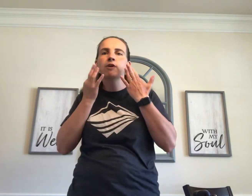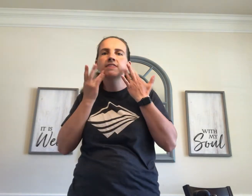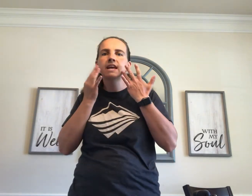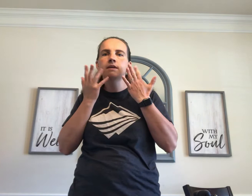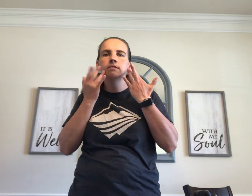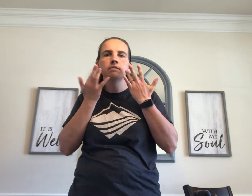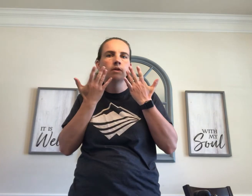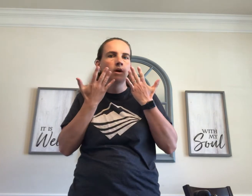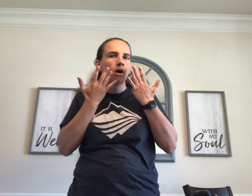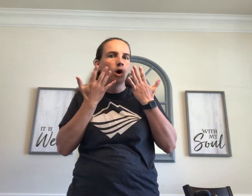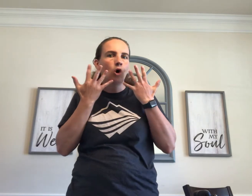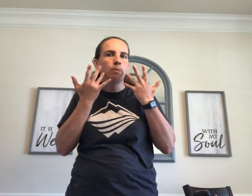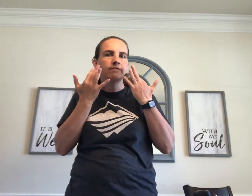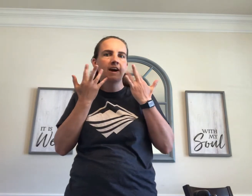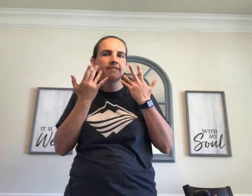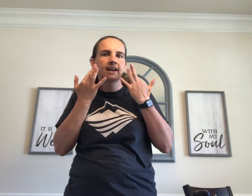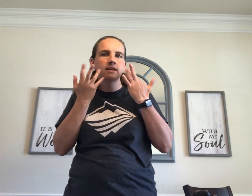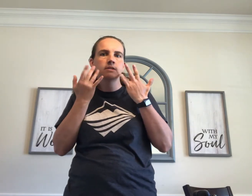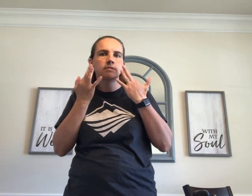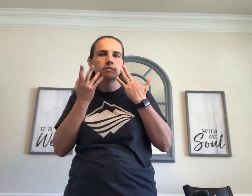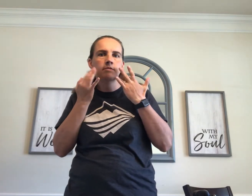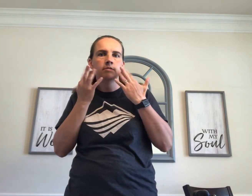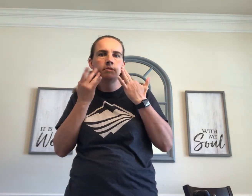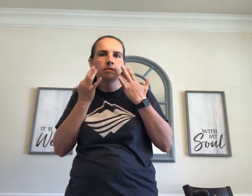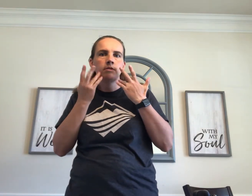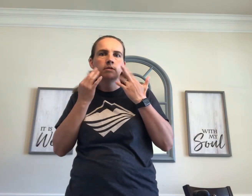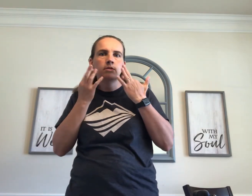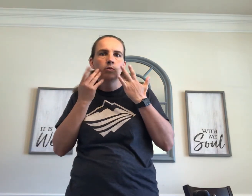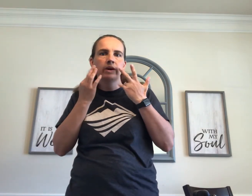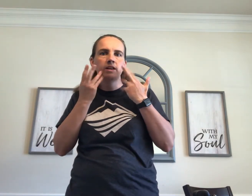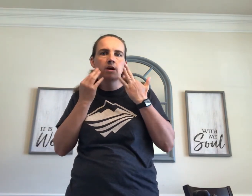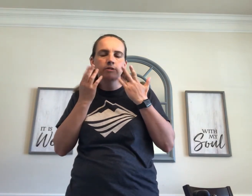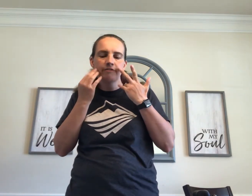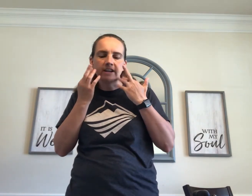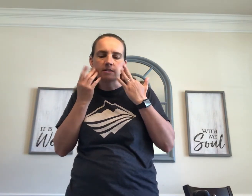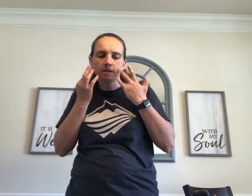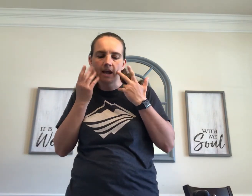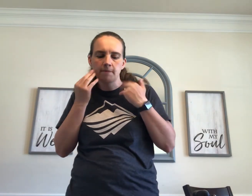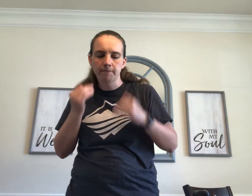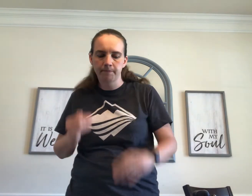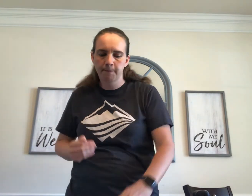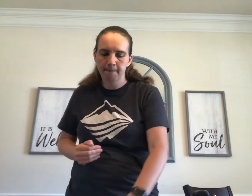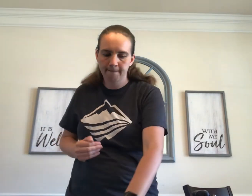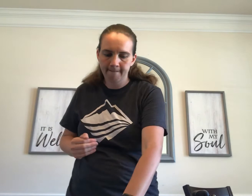Friendly, open 5 hand, wiggly on your face, okay?